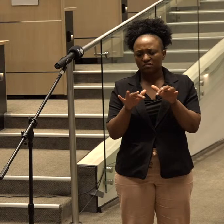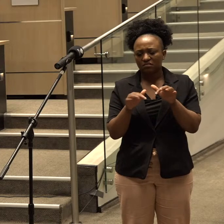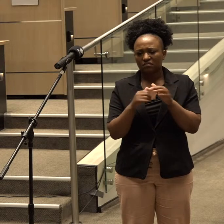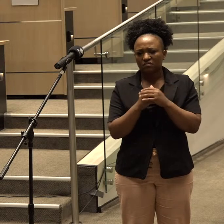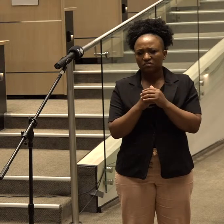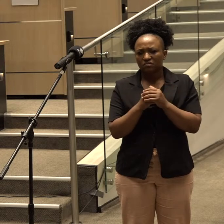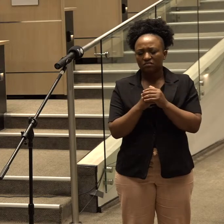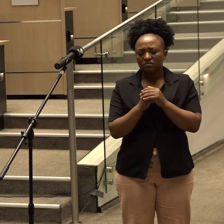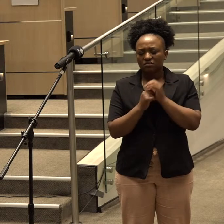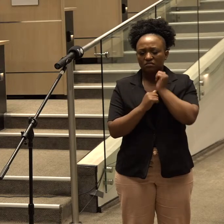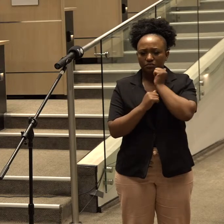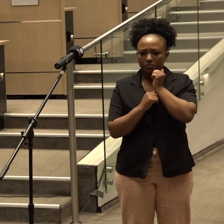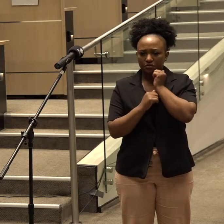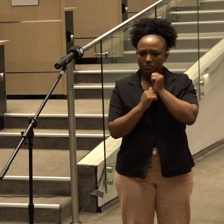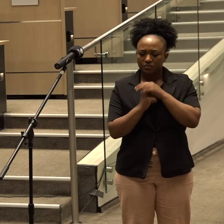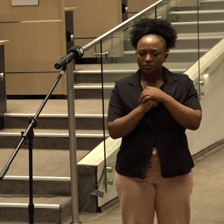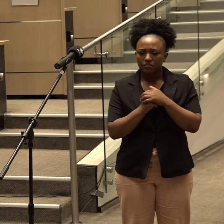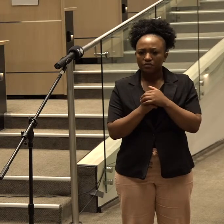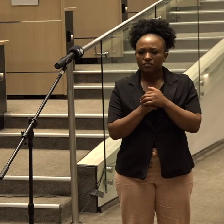sorry